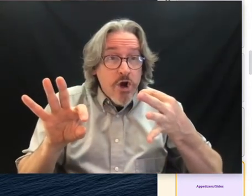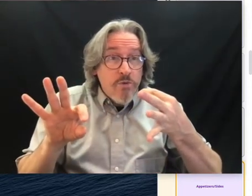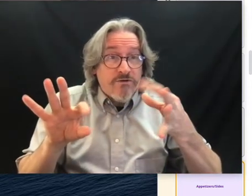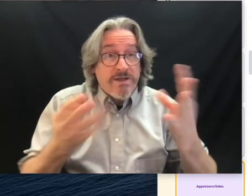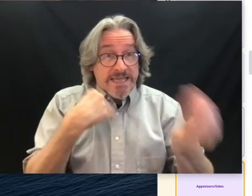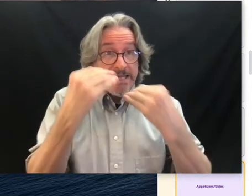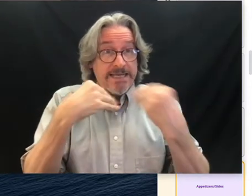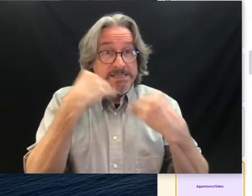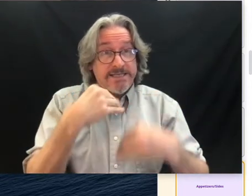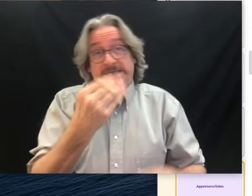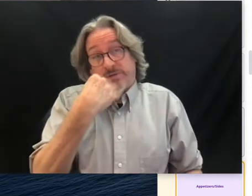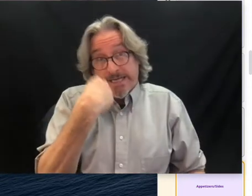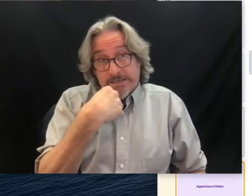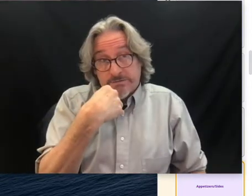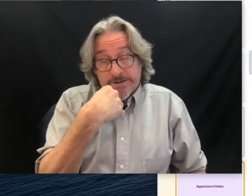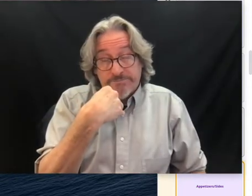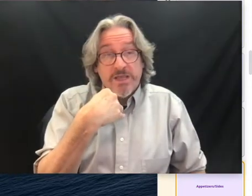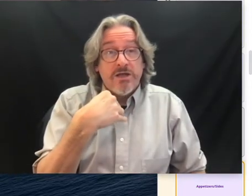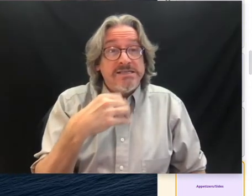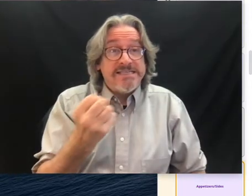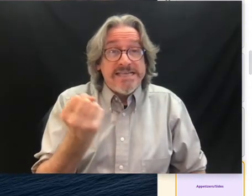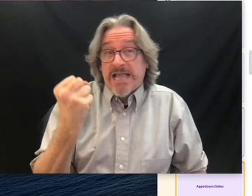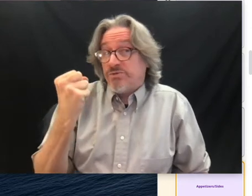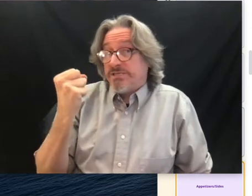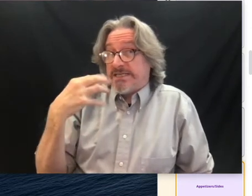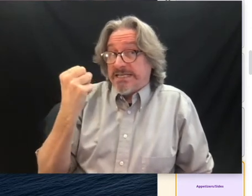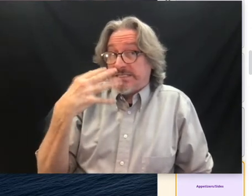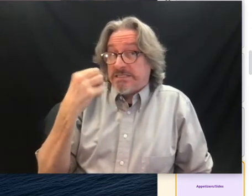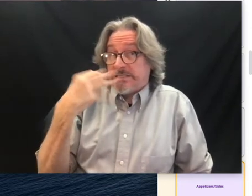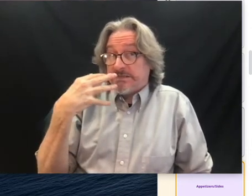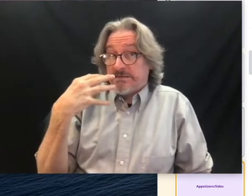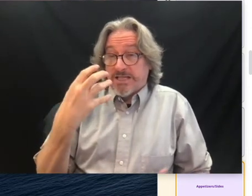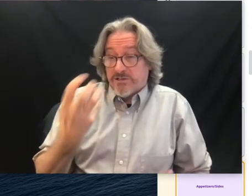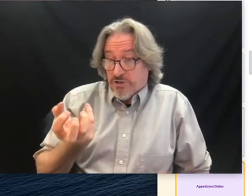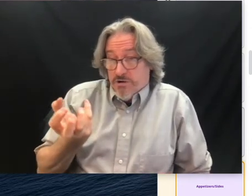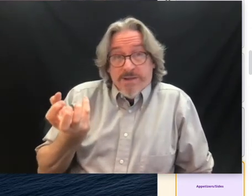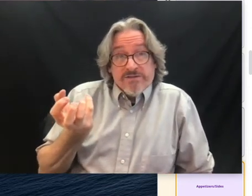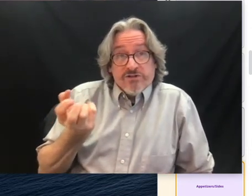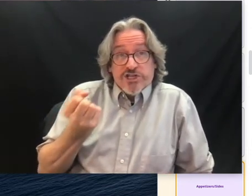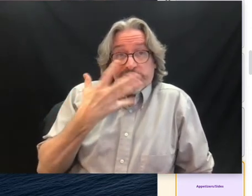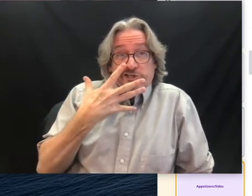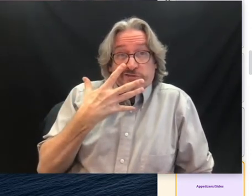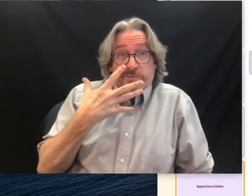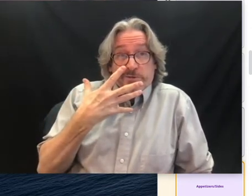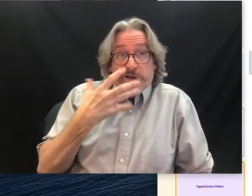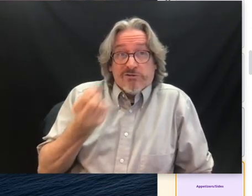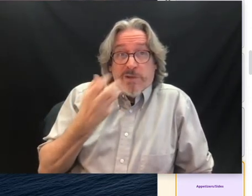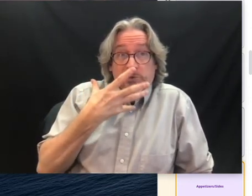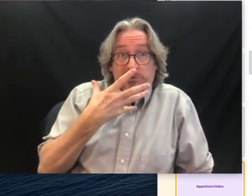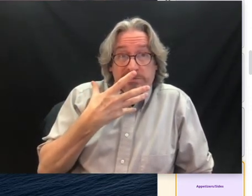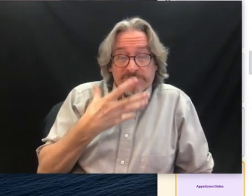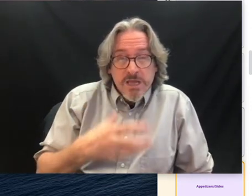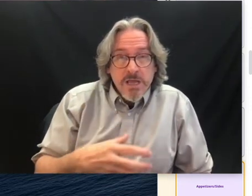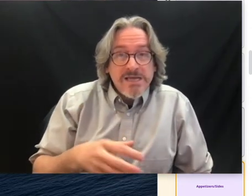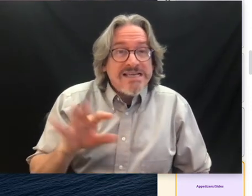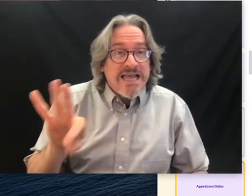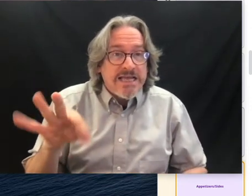We know for eat is like this, or eat, right? Snacks was this, like you grab a handful of chips and shove them in your mouth, or popcorn,